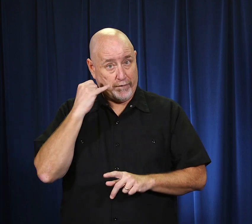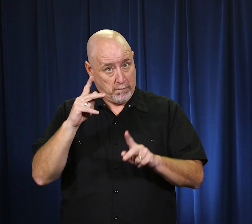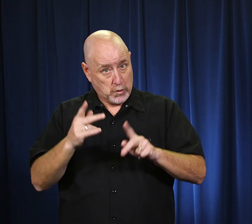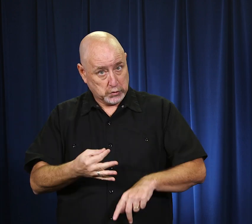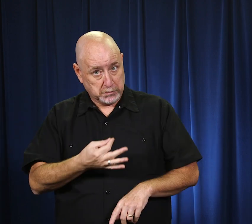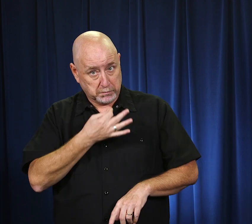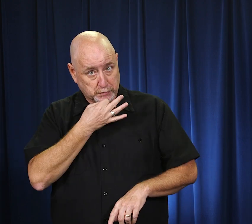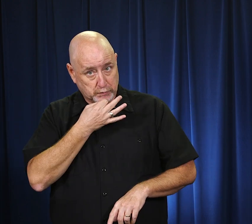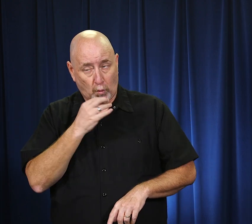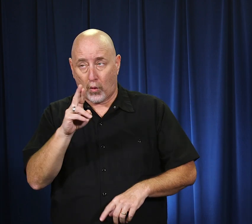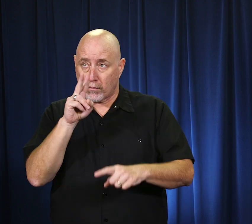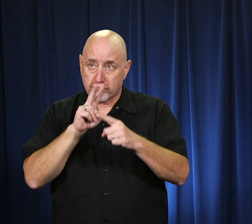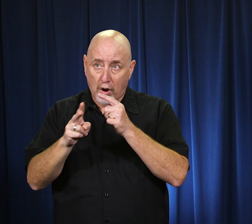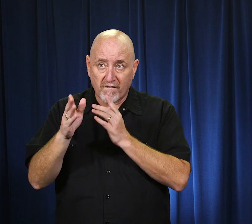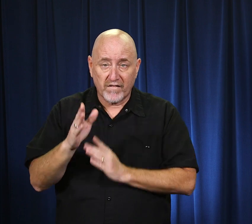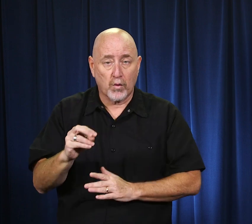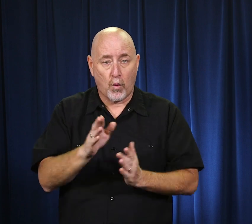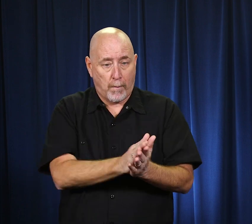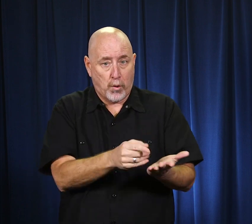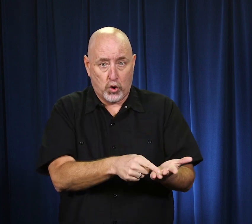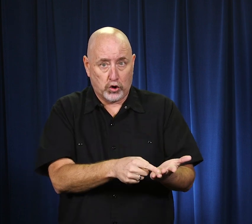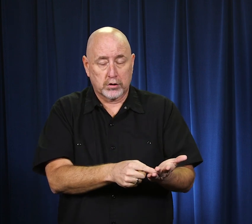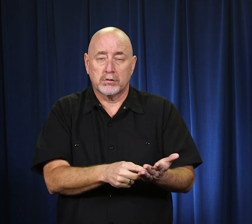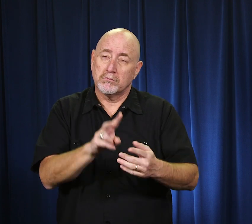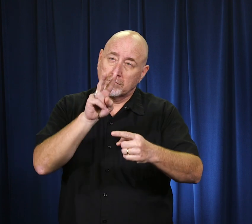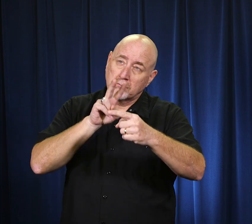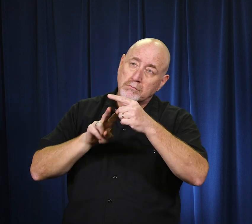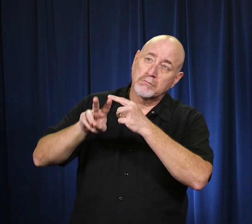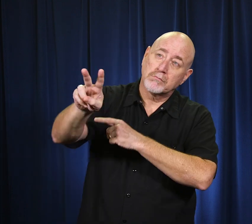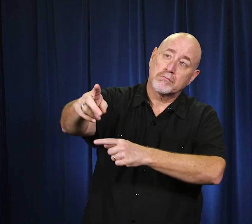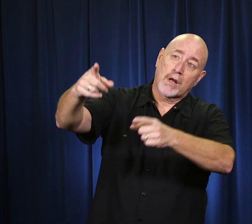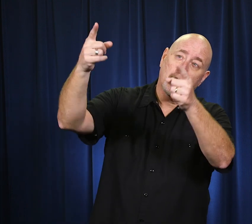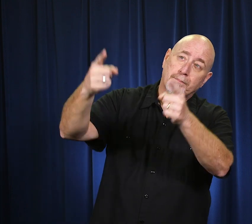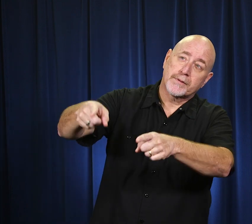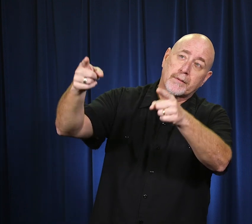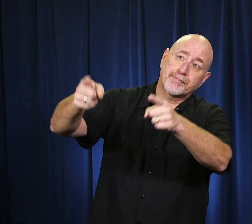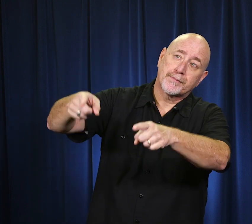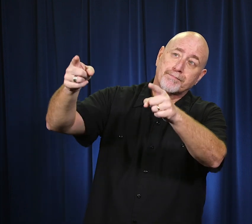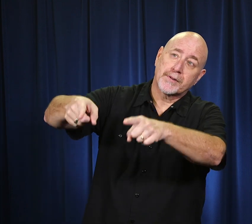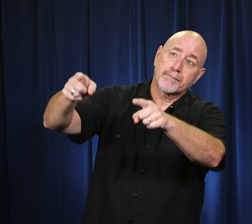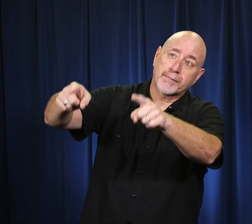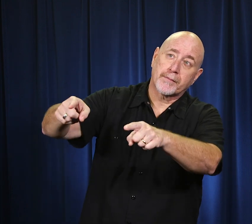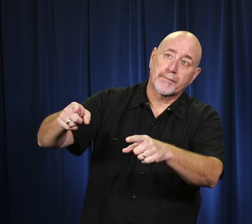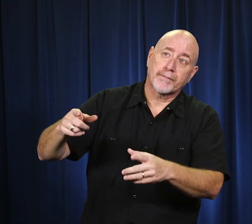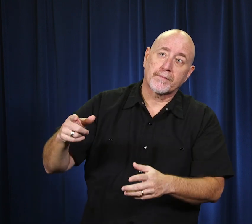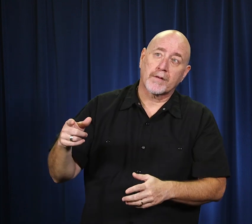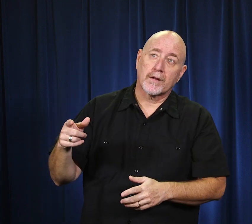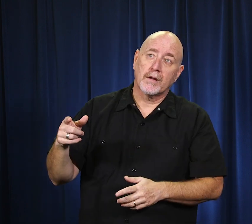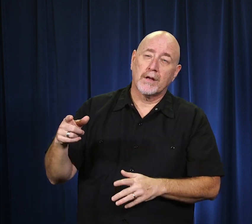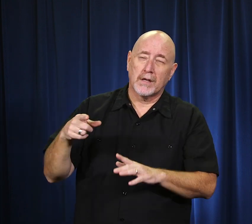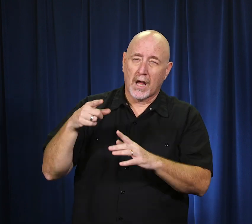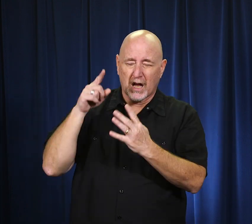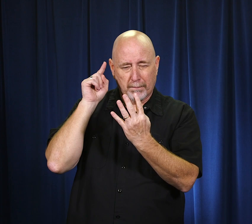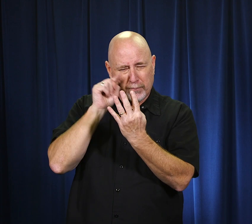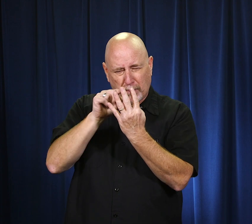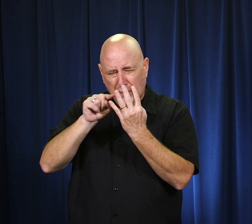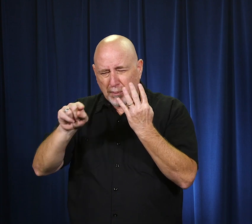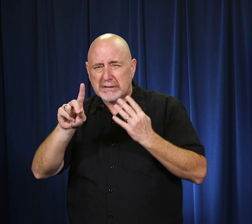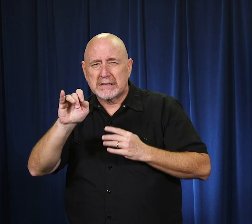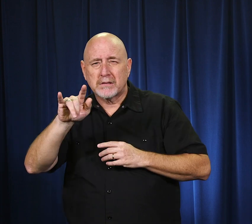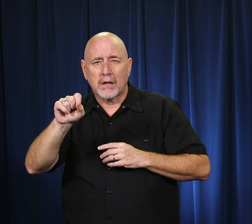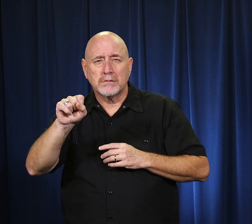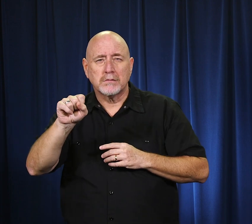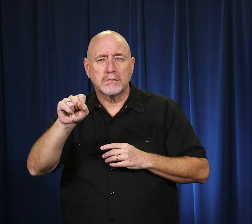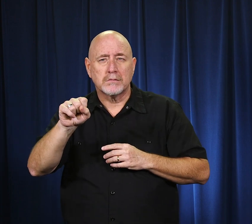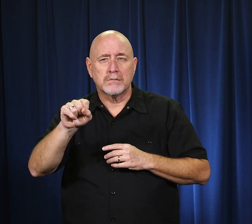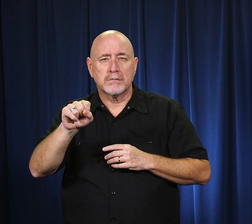if a person, if a prophet, if a book accurately predicts things that happen in detail